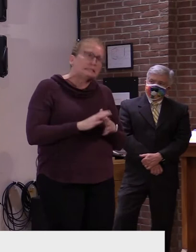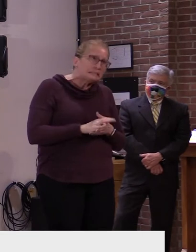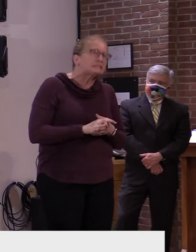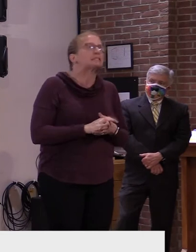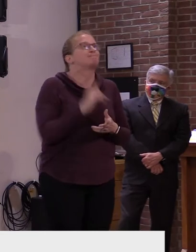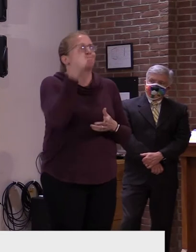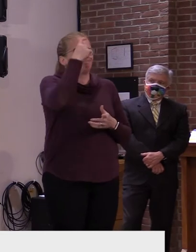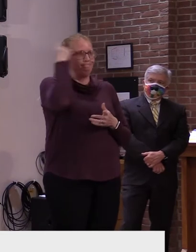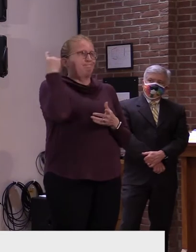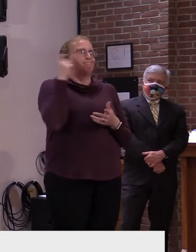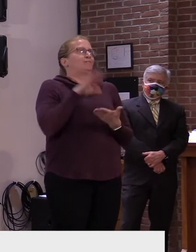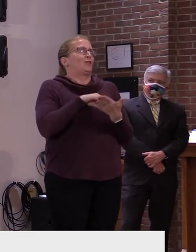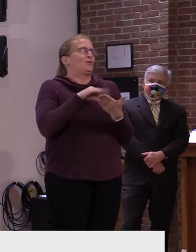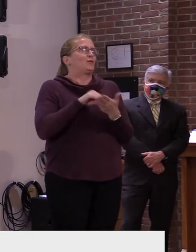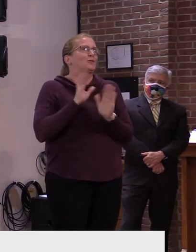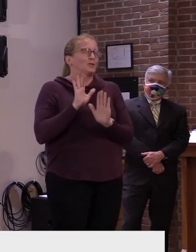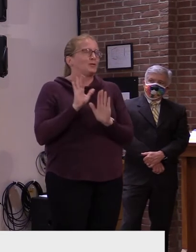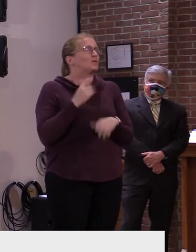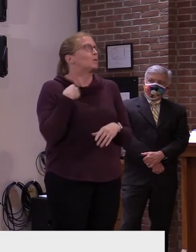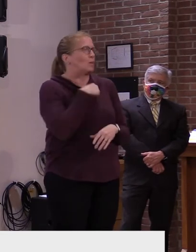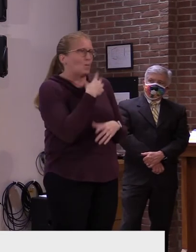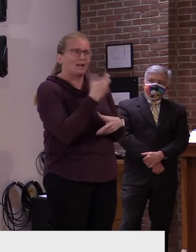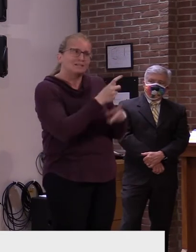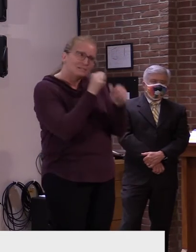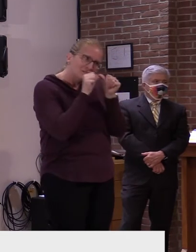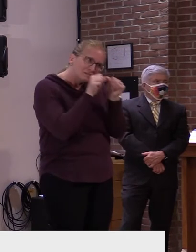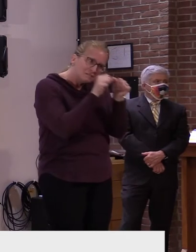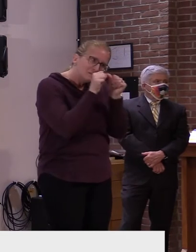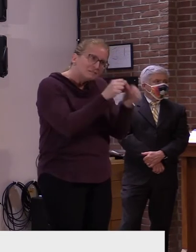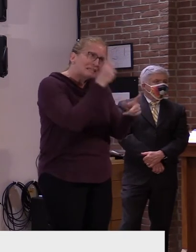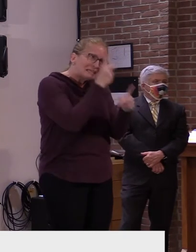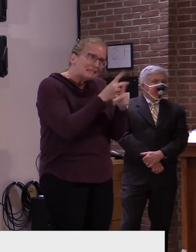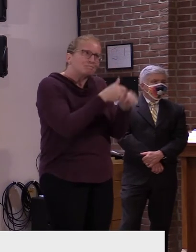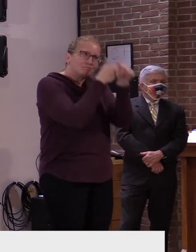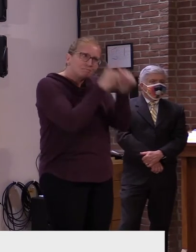the total picture and what we can do to prevent the spread